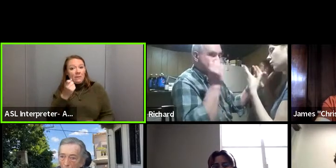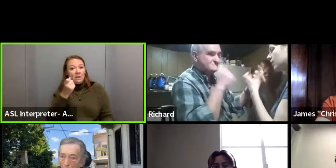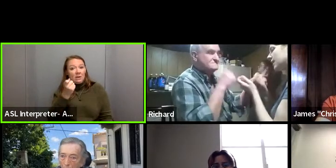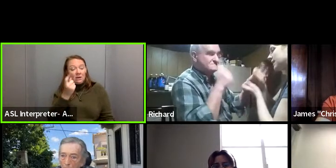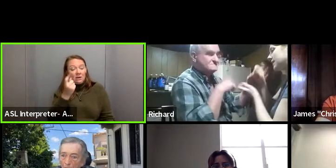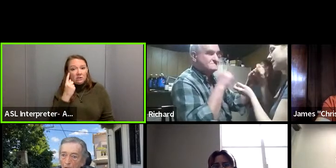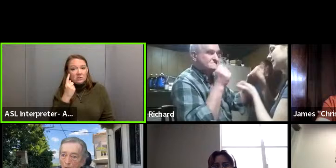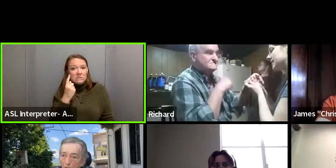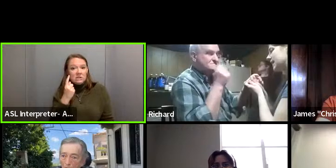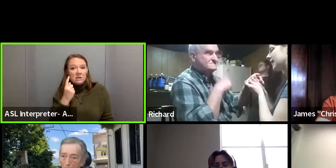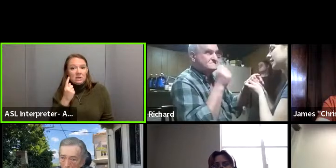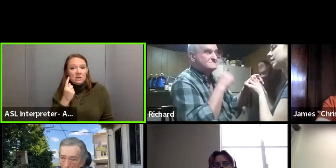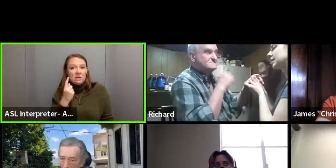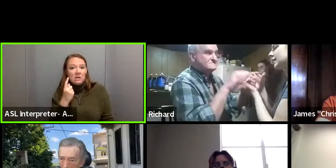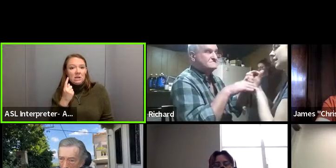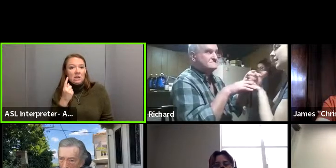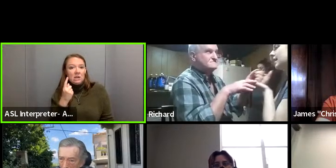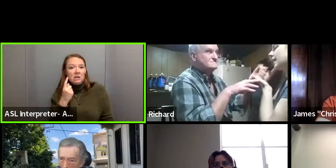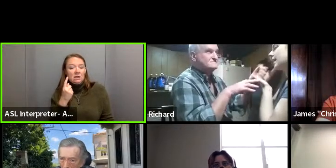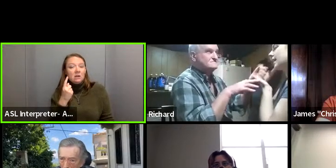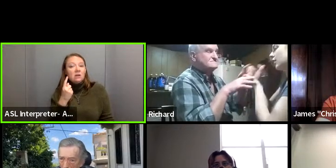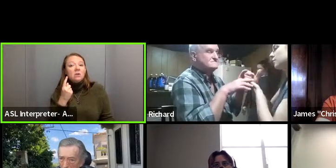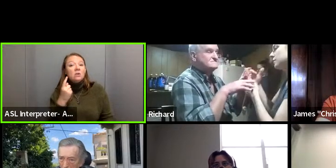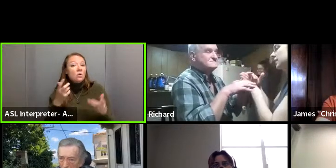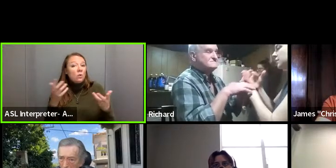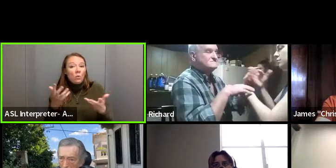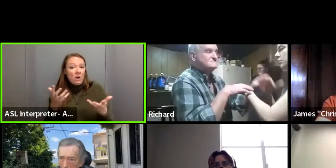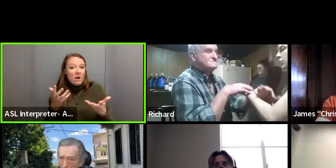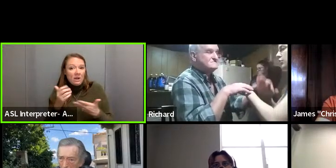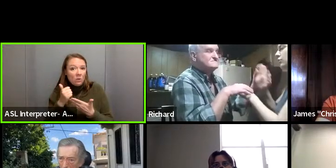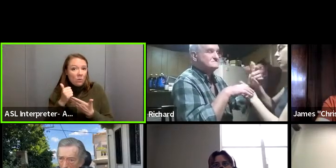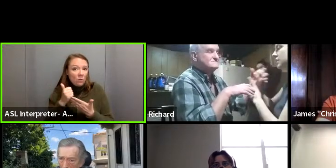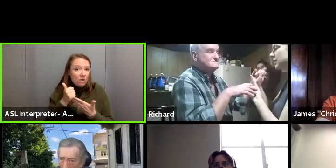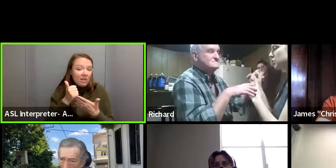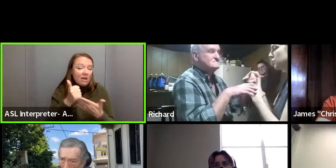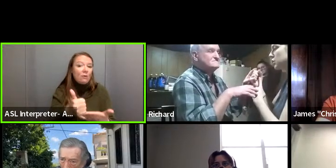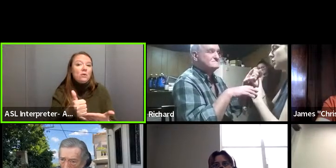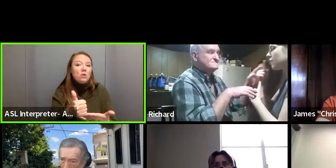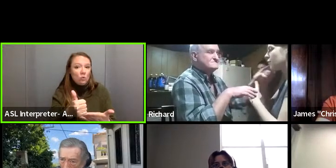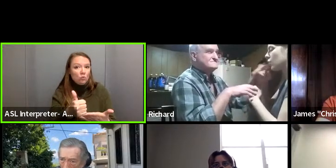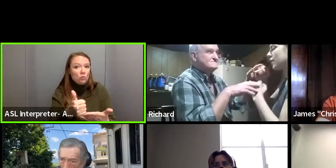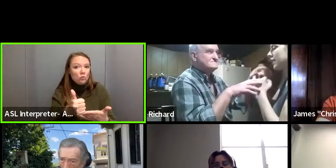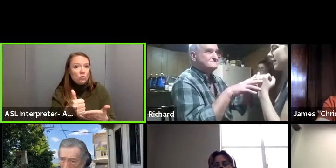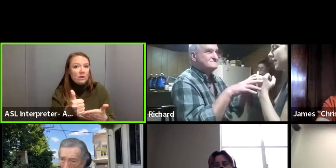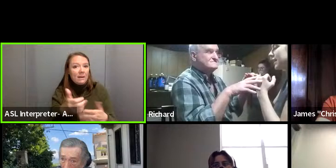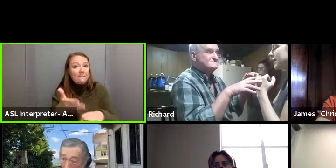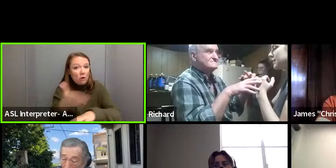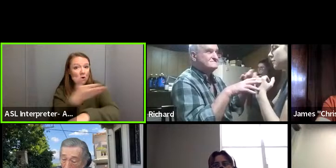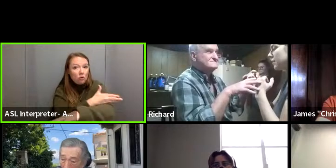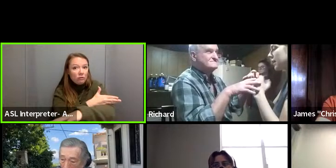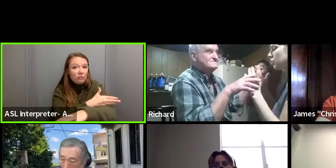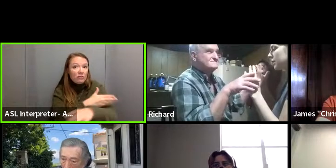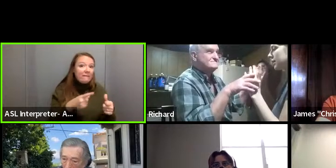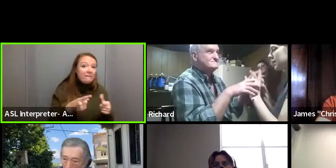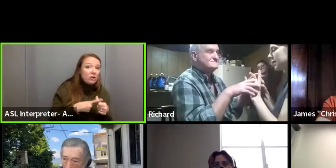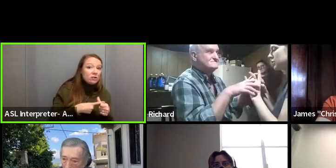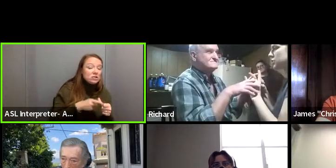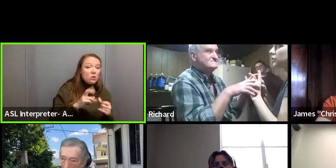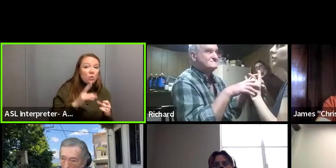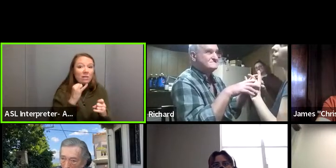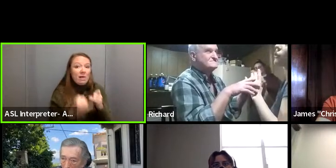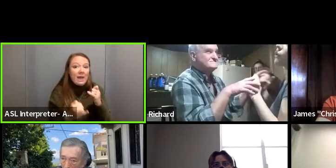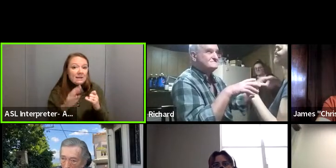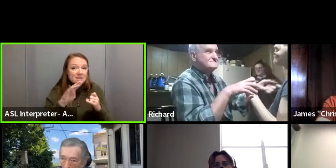exactly helps to improve your situation in a first last mile connection. And we